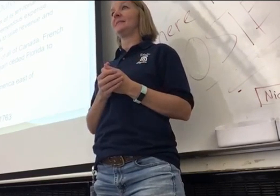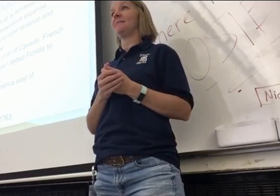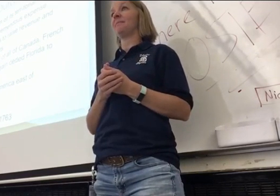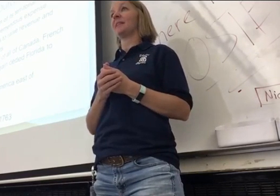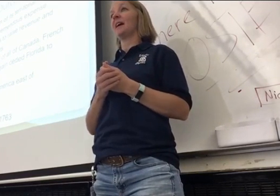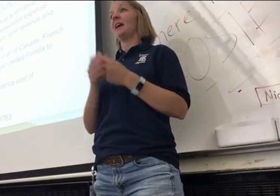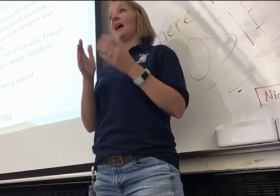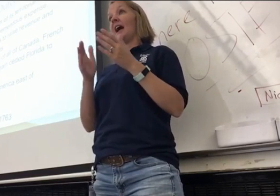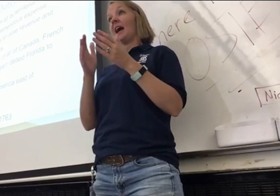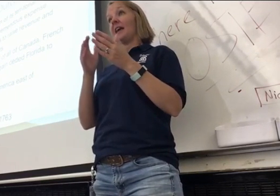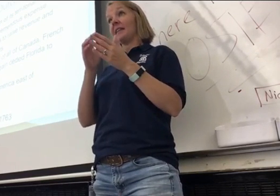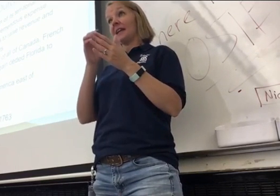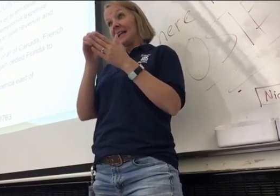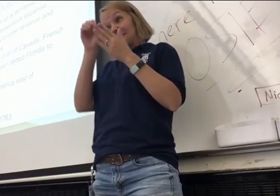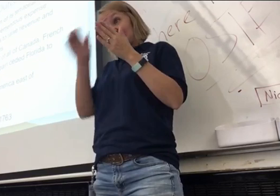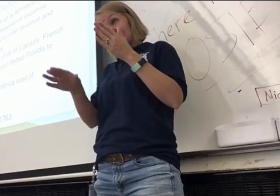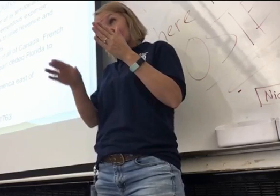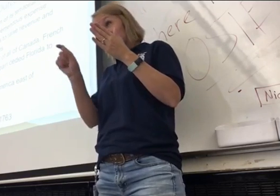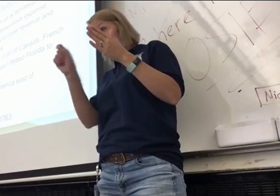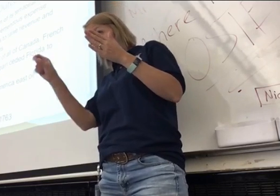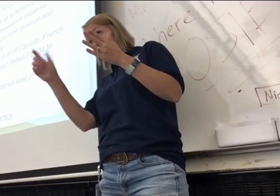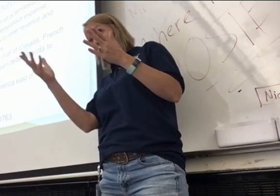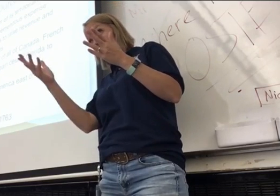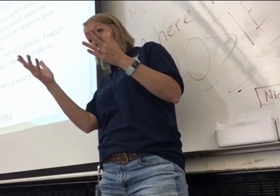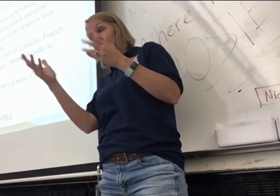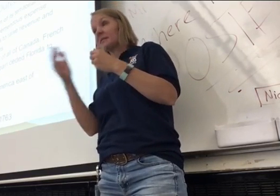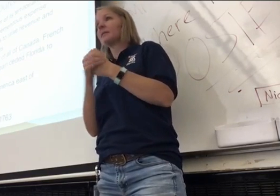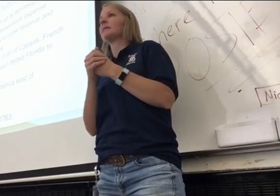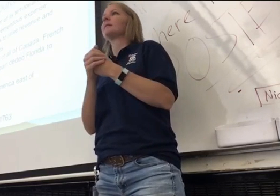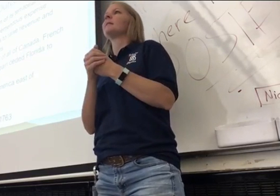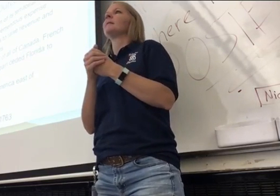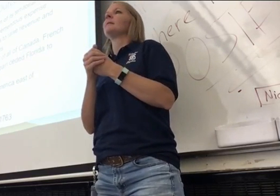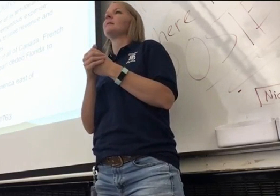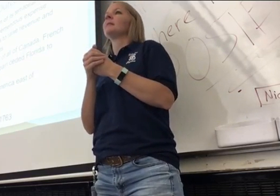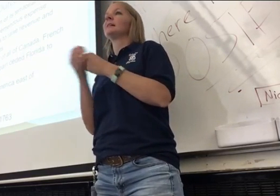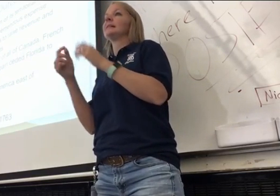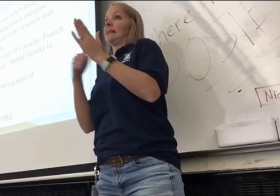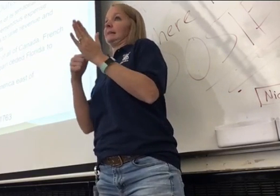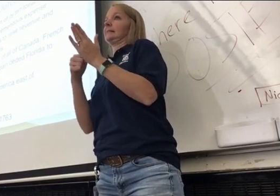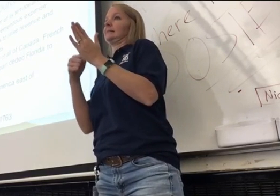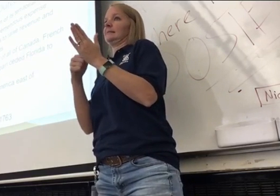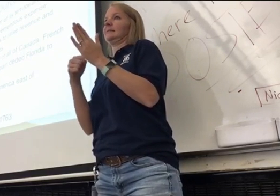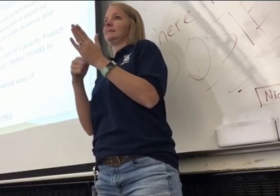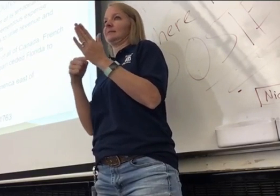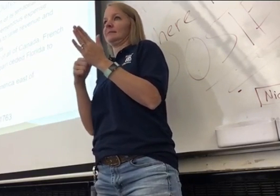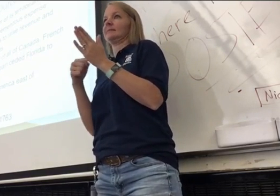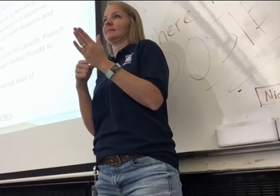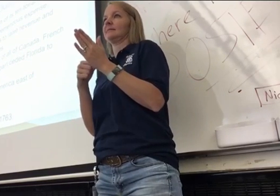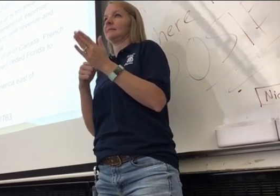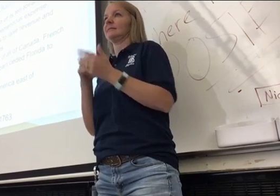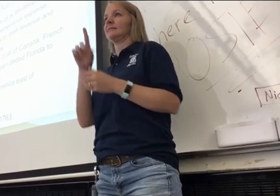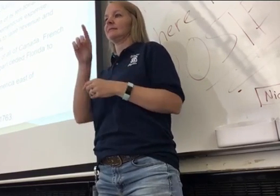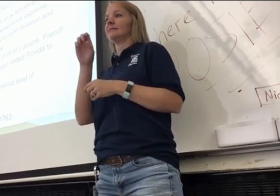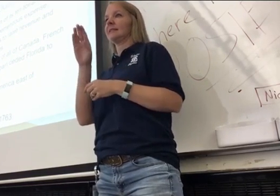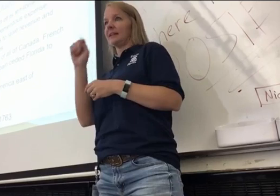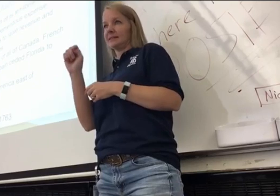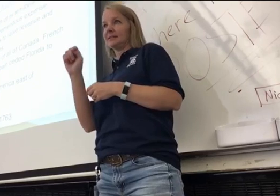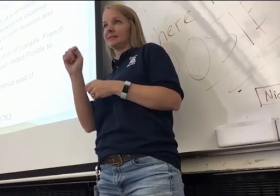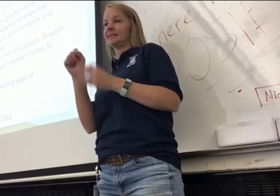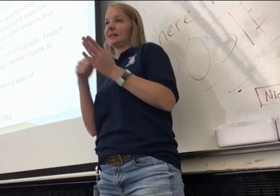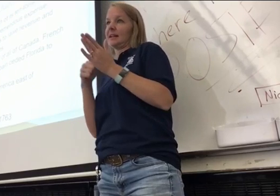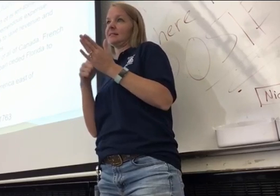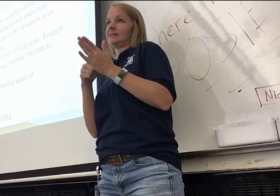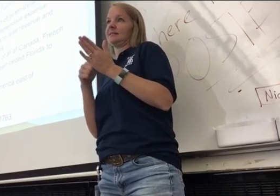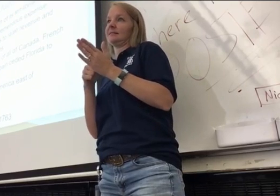And next to tremendous expense, I would write down debt. Because that's a, thank you,